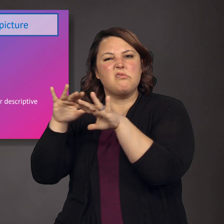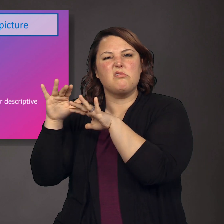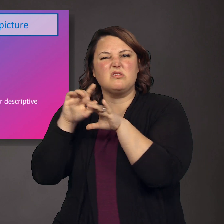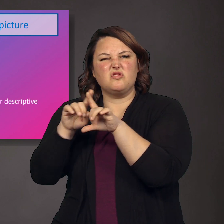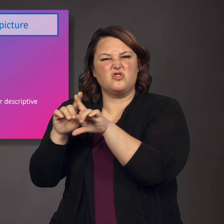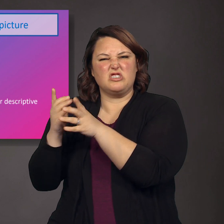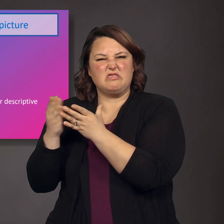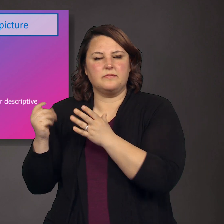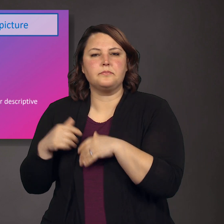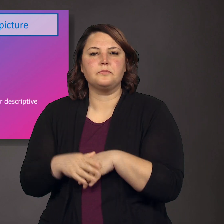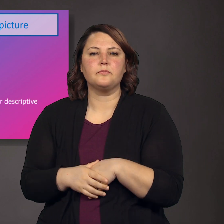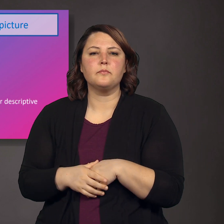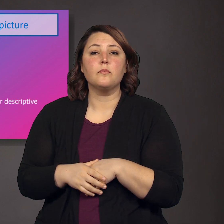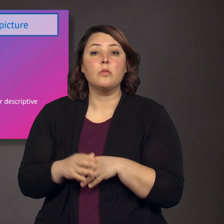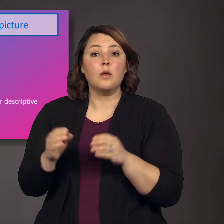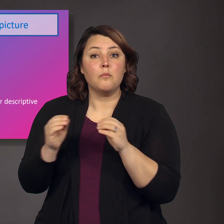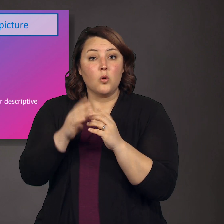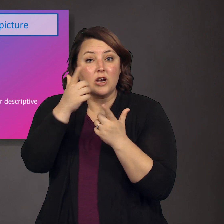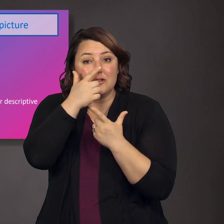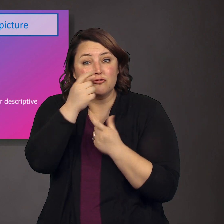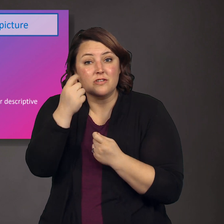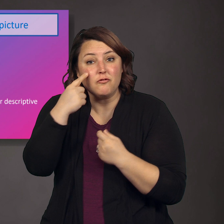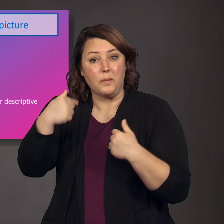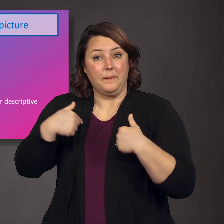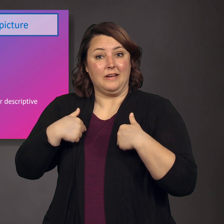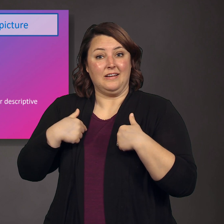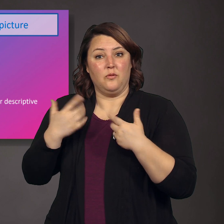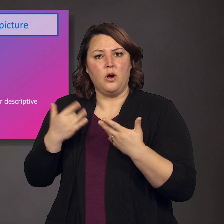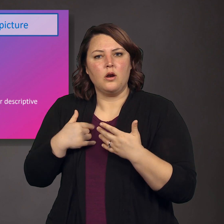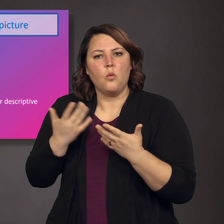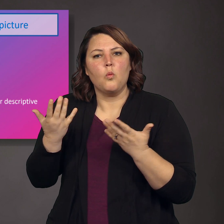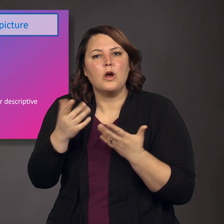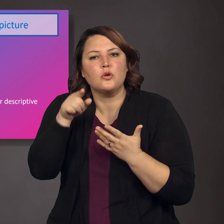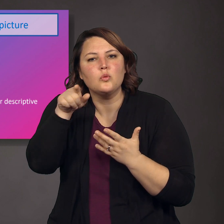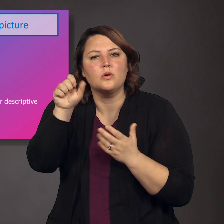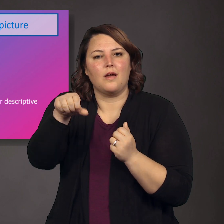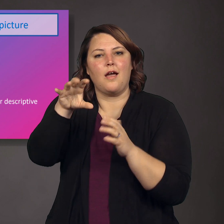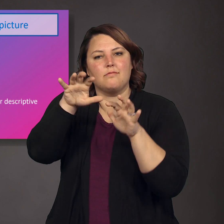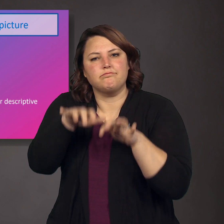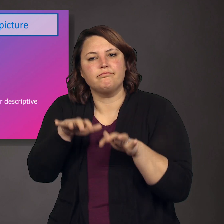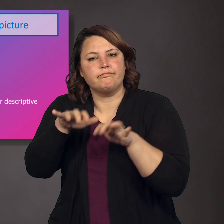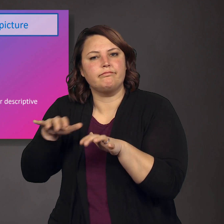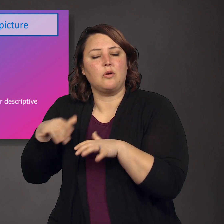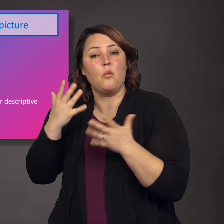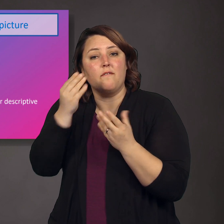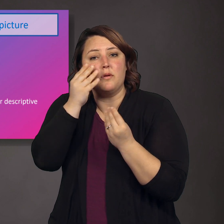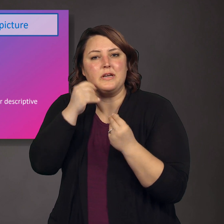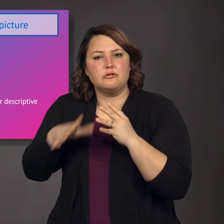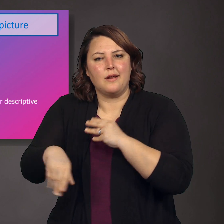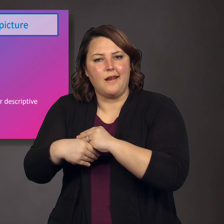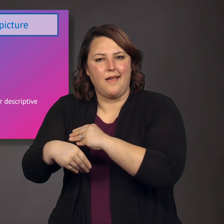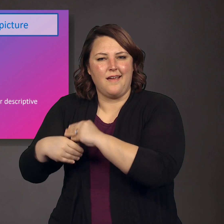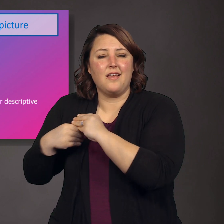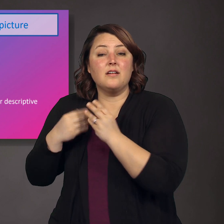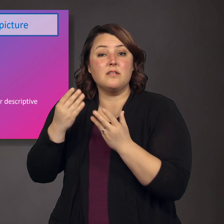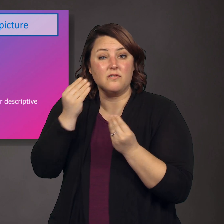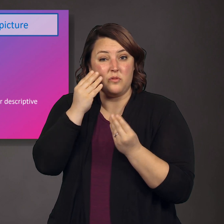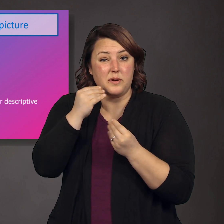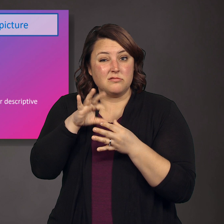of interest to us is what you can record for the picture, and you can add in information about the people in the photo, the date it was